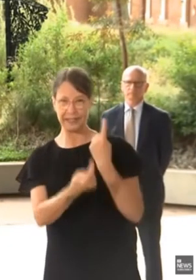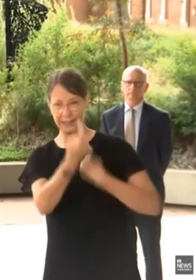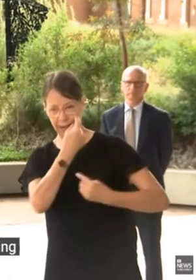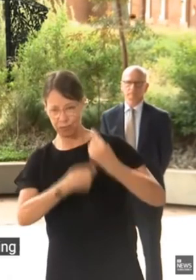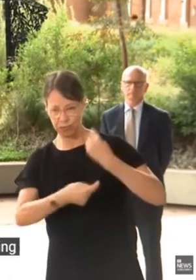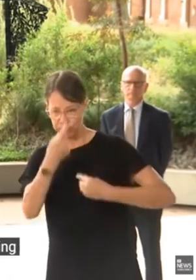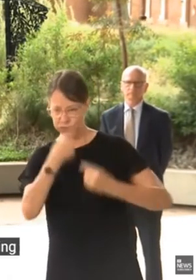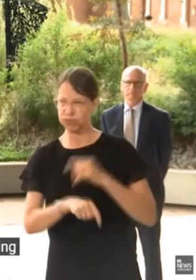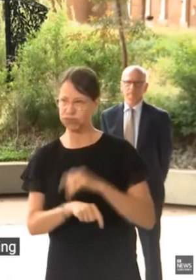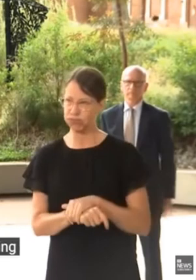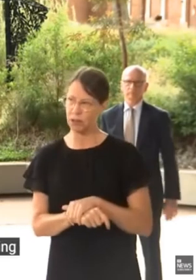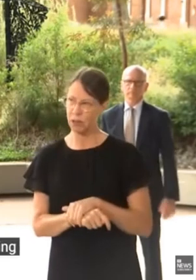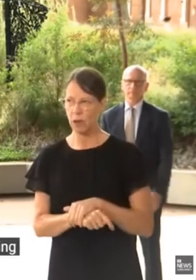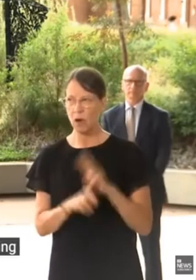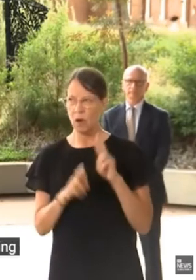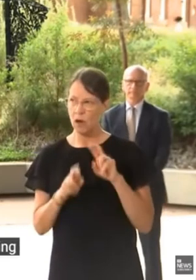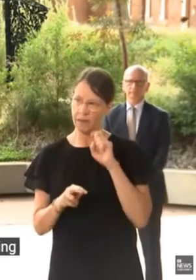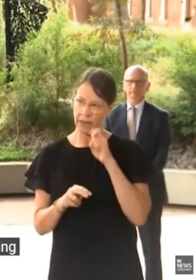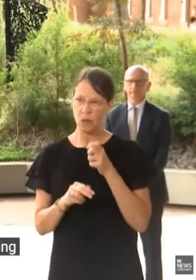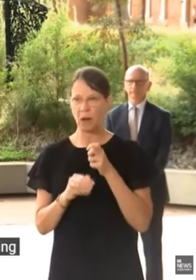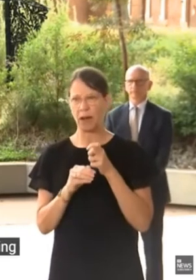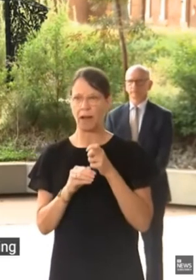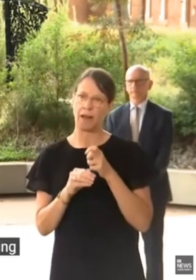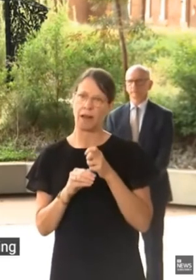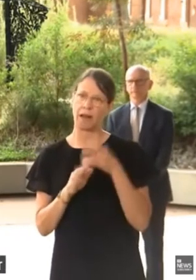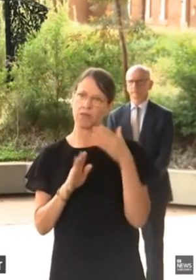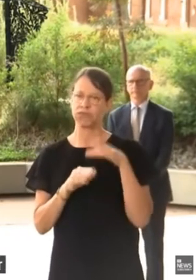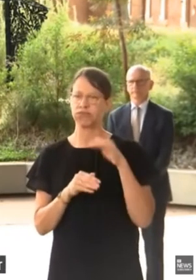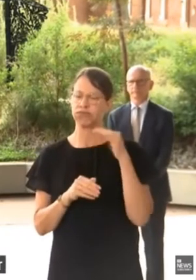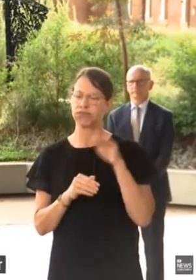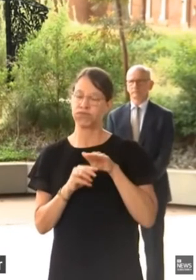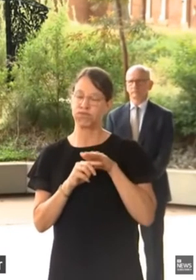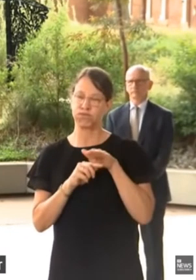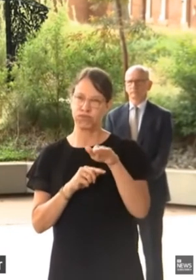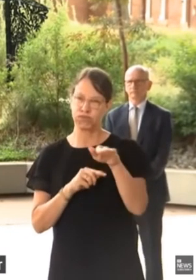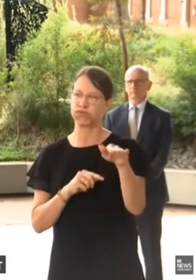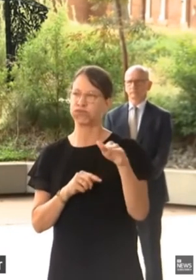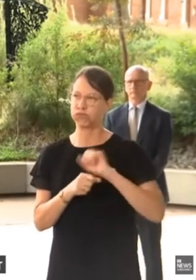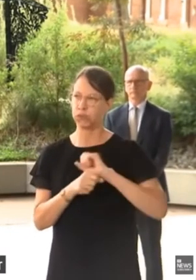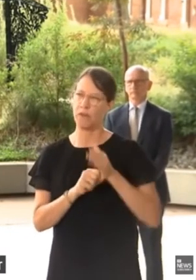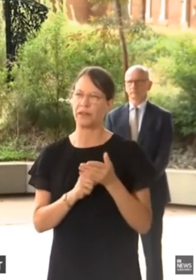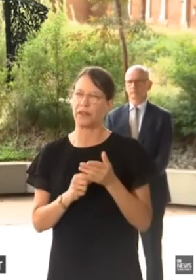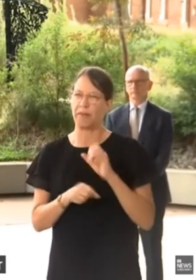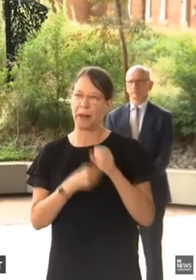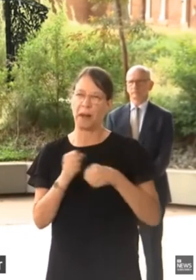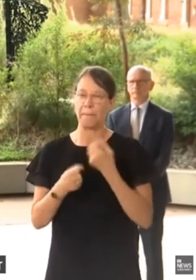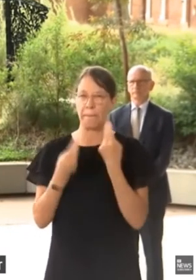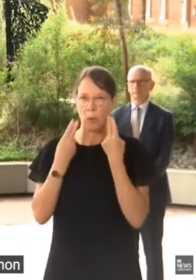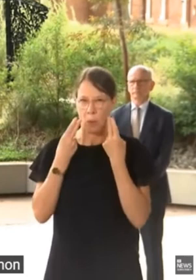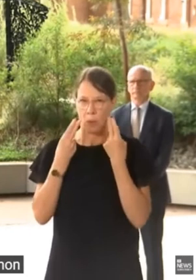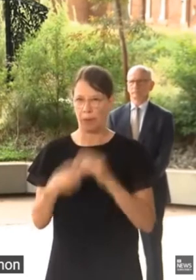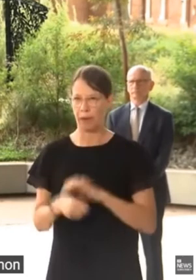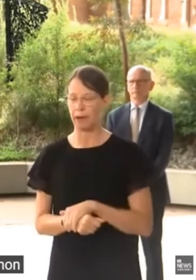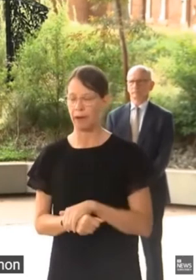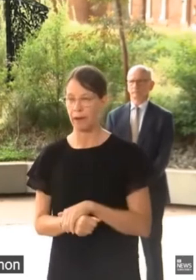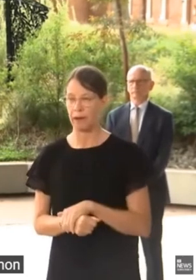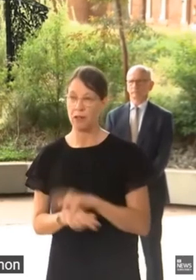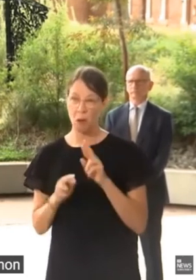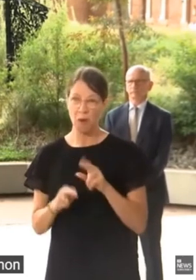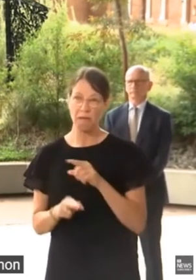reassuring, and it should provide reassurance to our people, because it's common during the